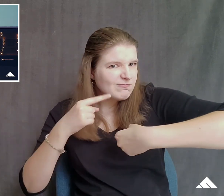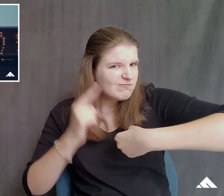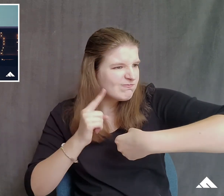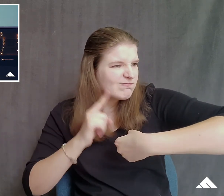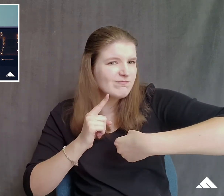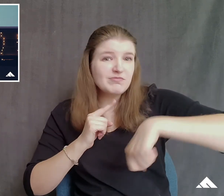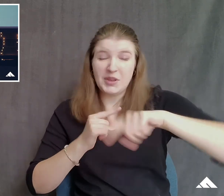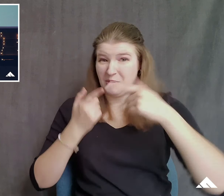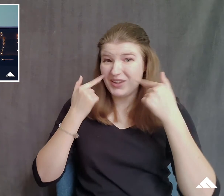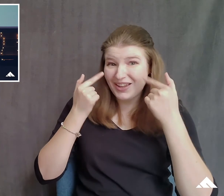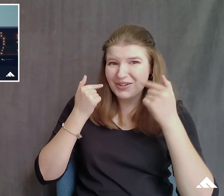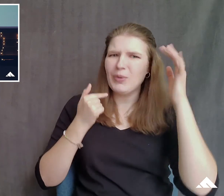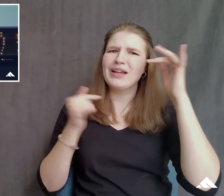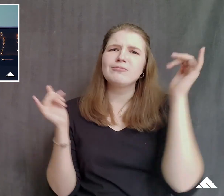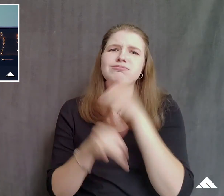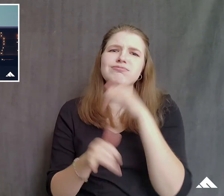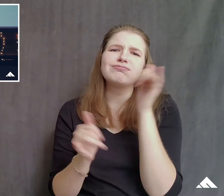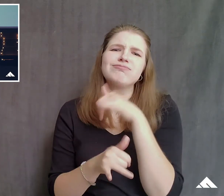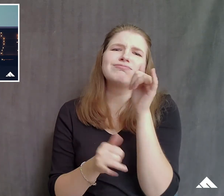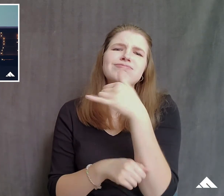You're giggling because it's absurd.